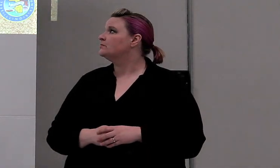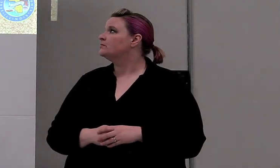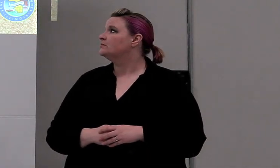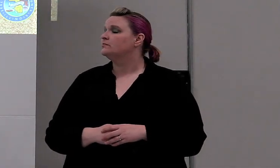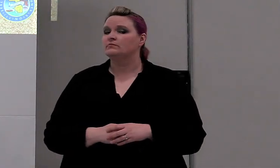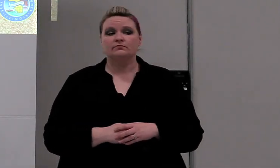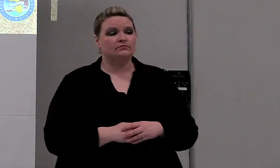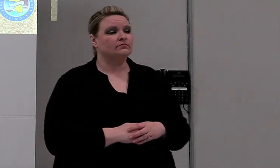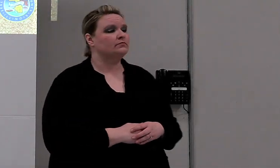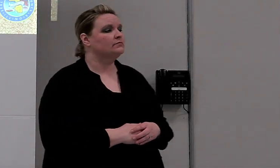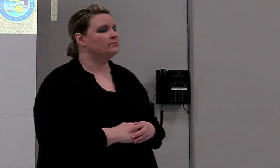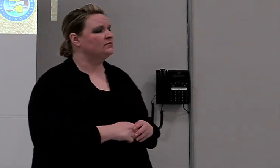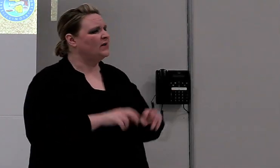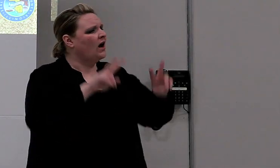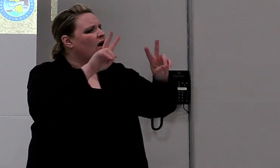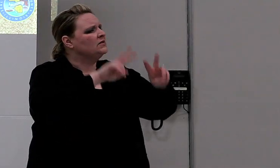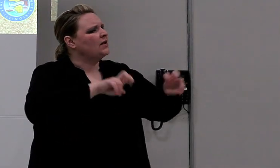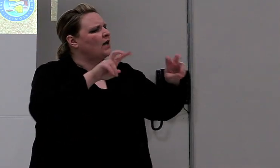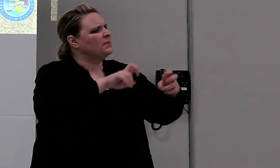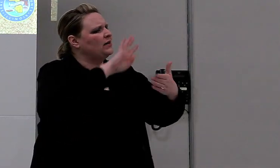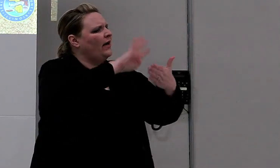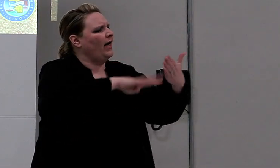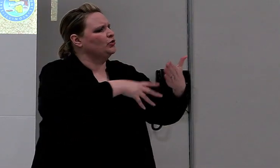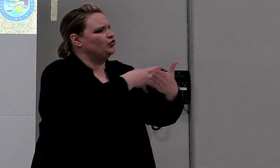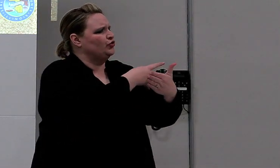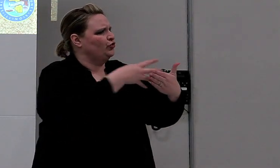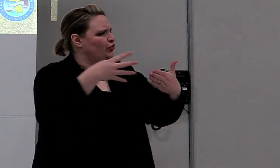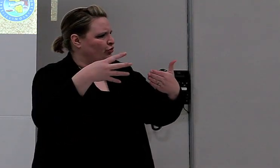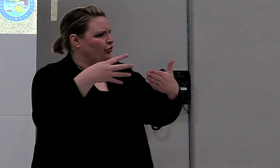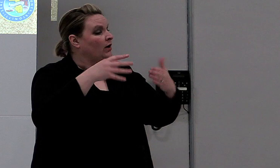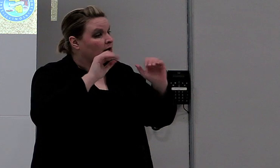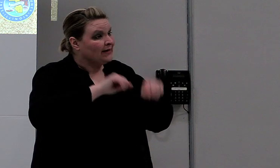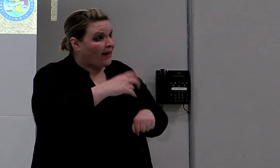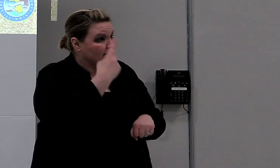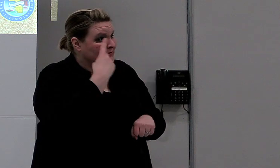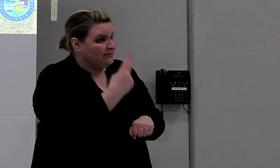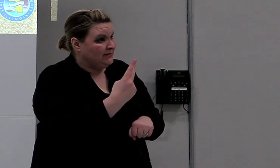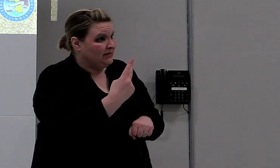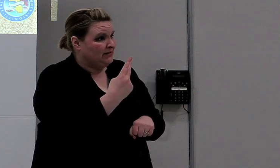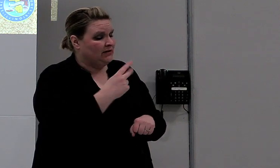So this is the assessment calendar. Basically you can see